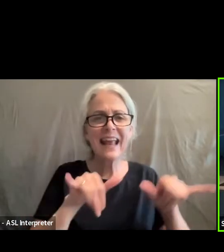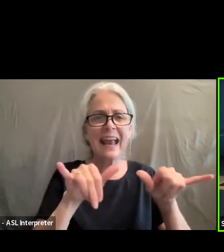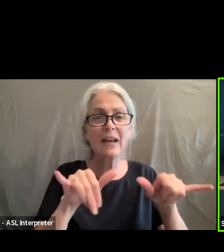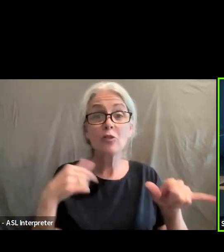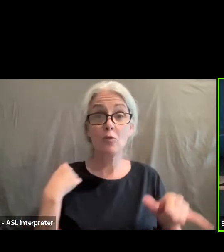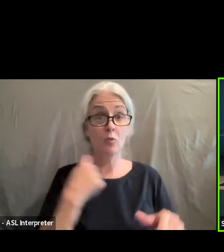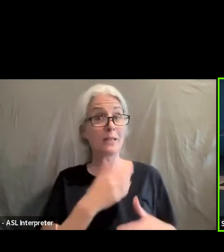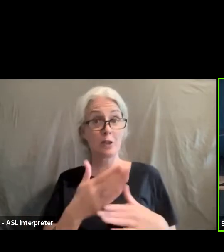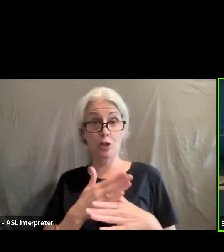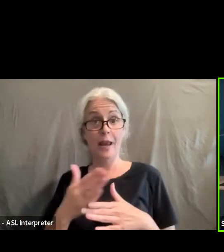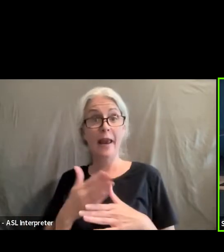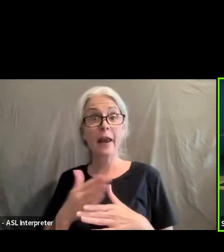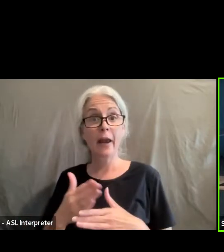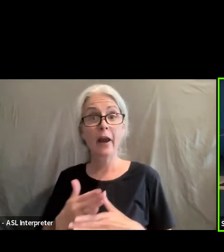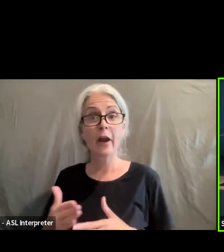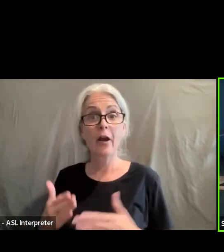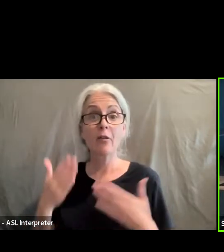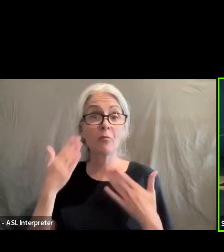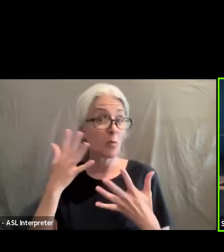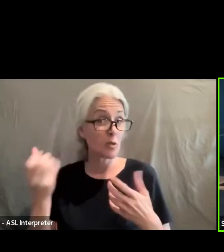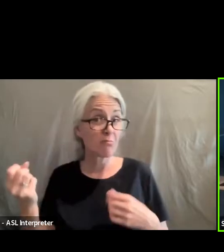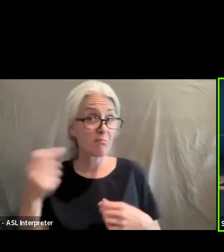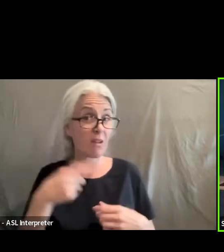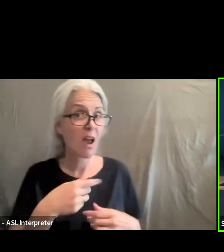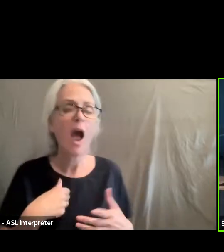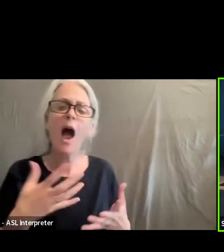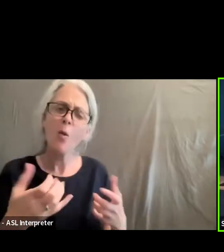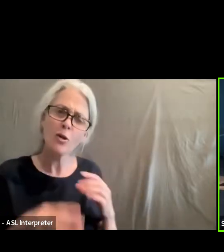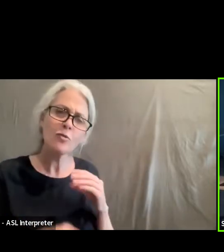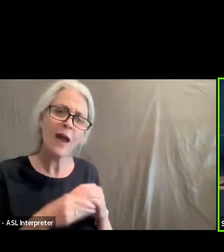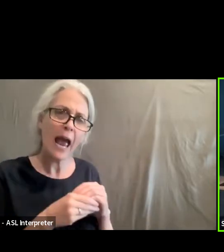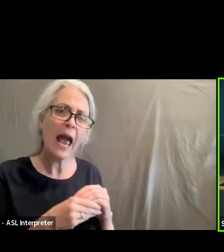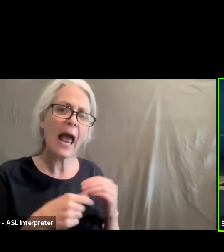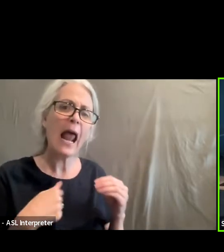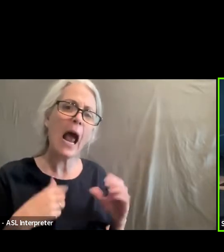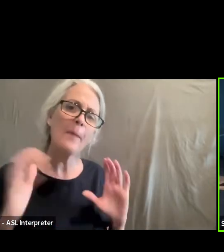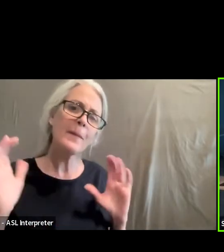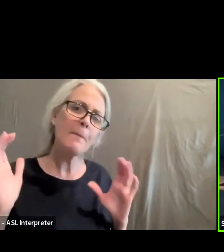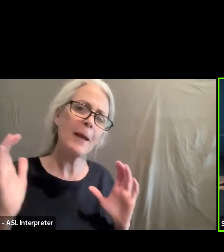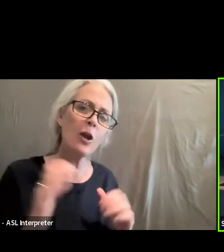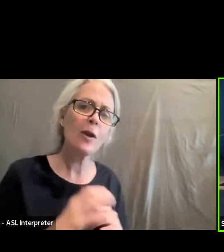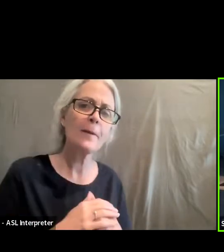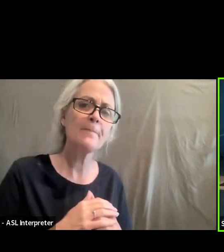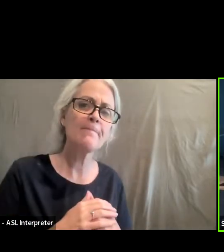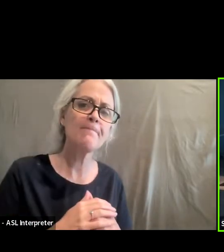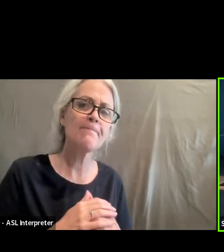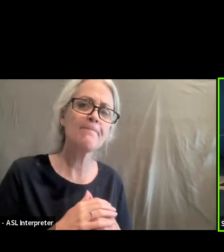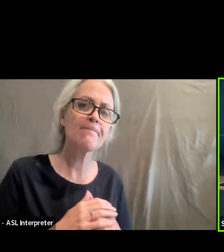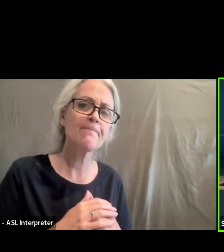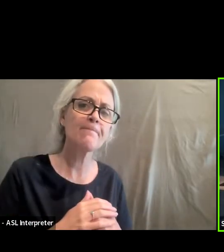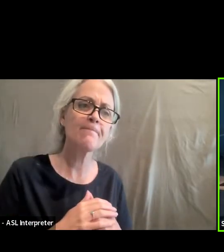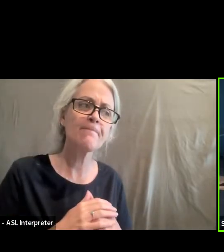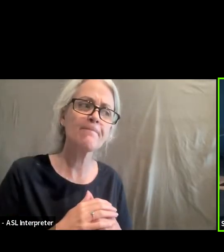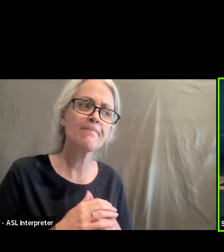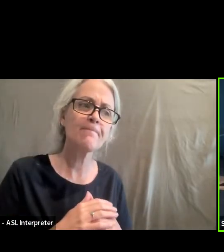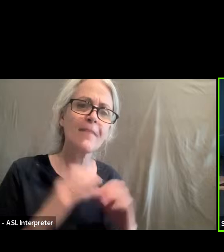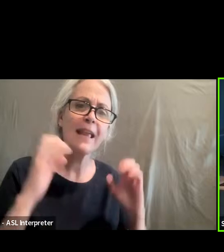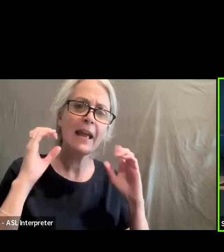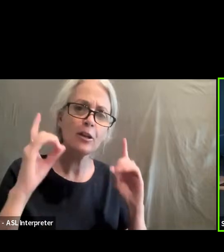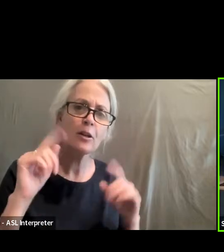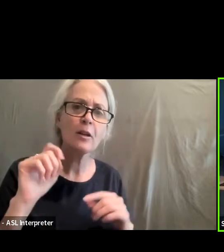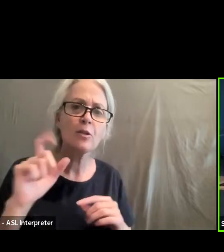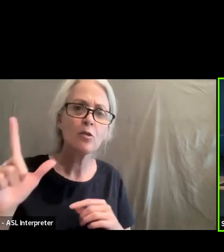do connect. I don't know if you want to add anything. One of the things I was going to add, I'm comparing this educational tool of